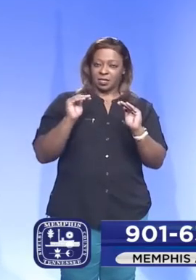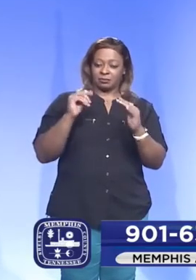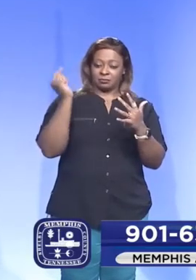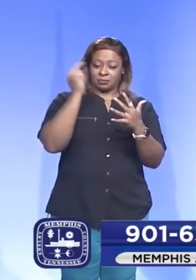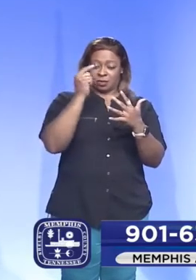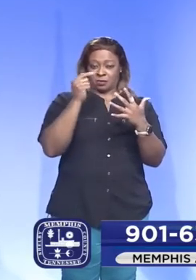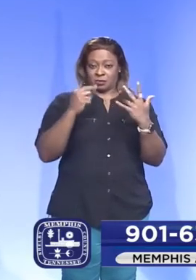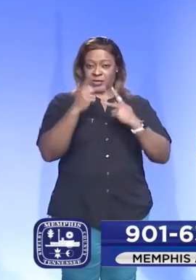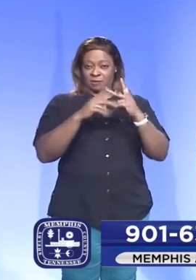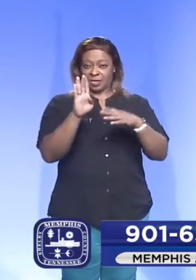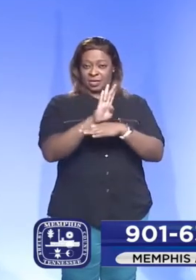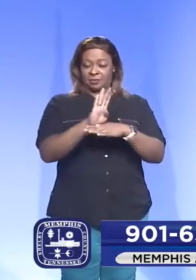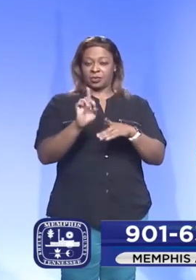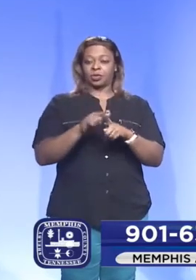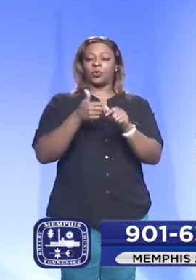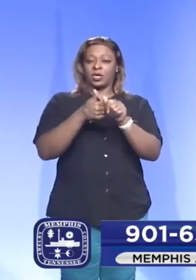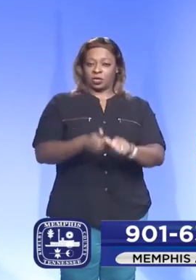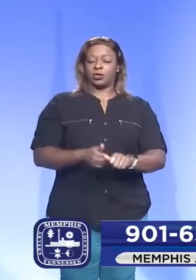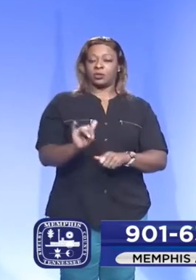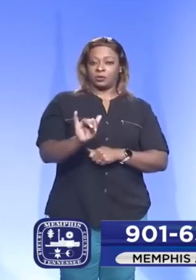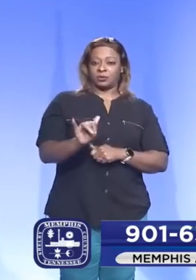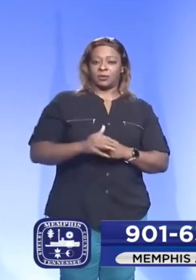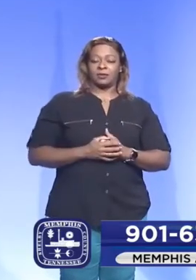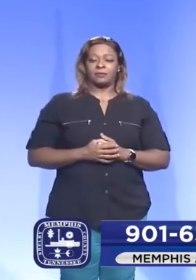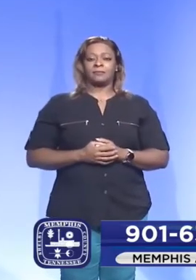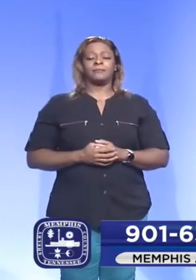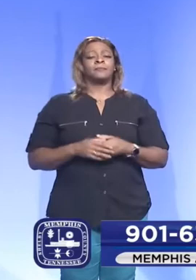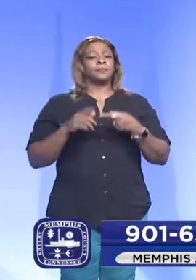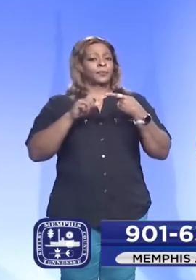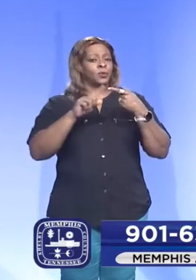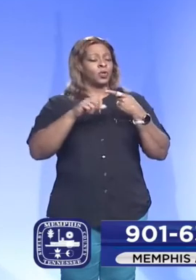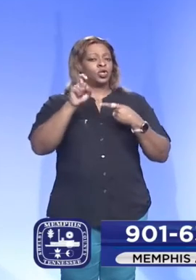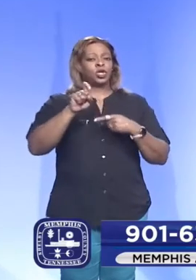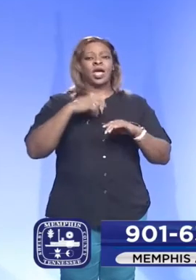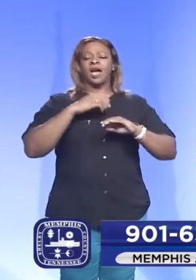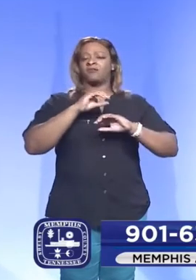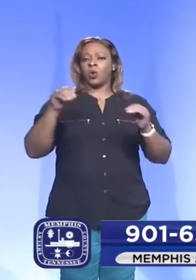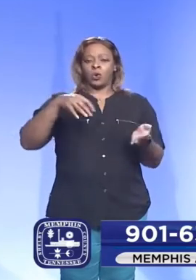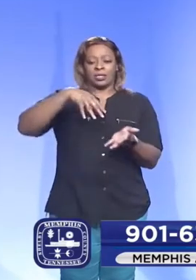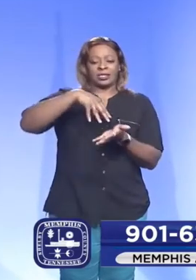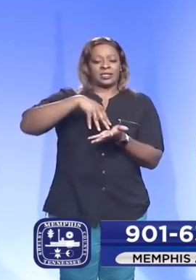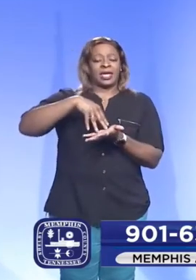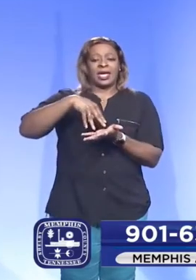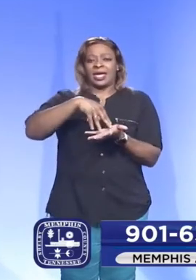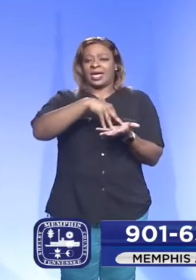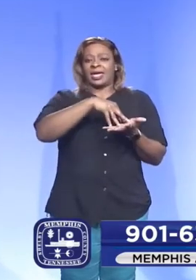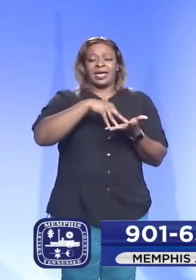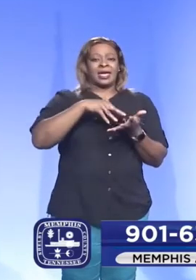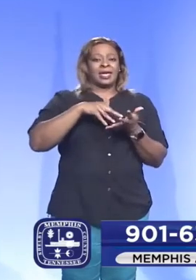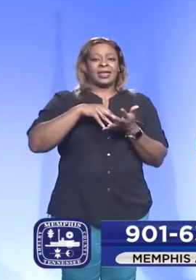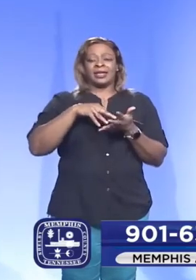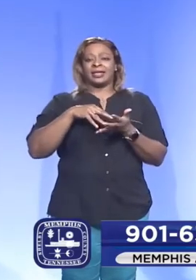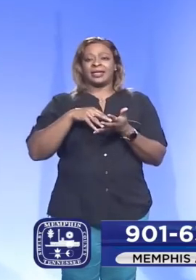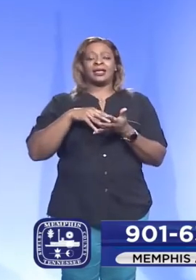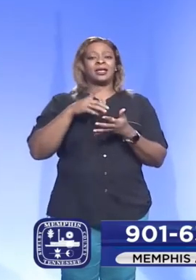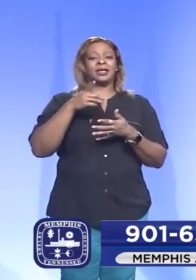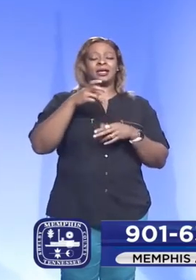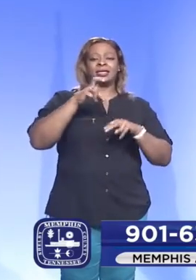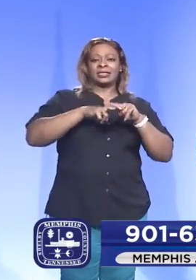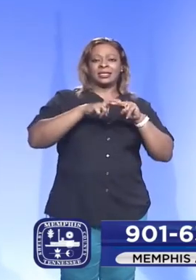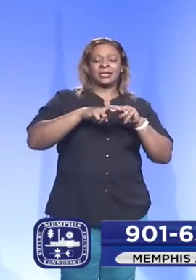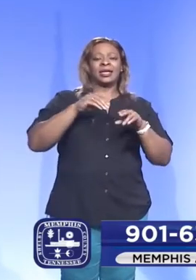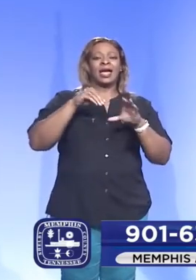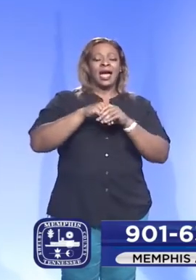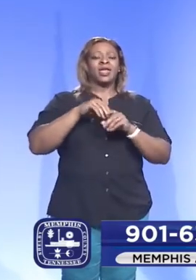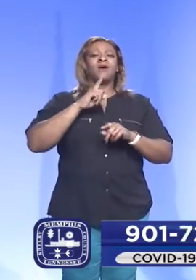these establishments to adhere to. One, there should be no standing room seating at the